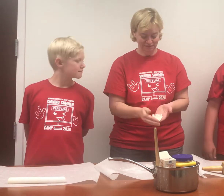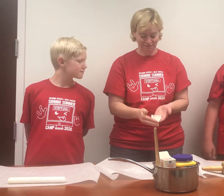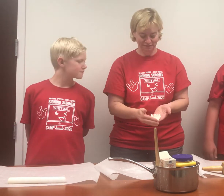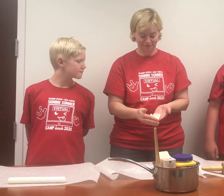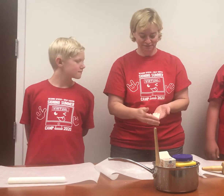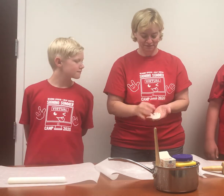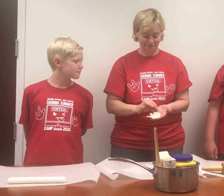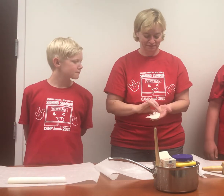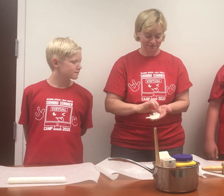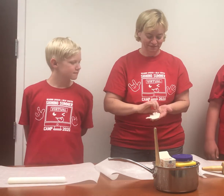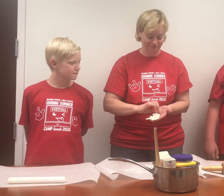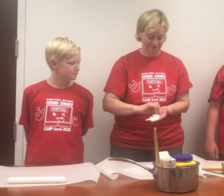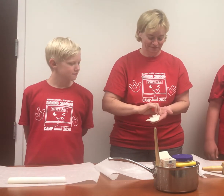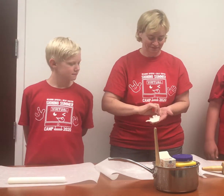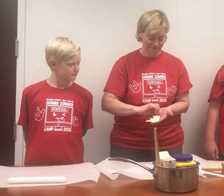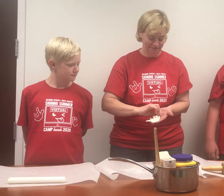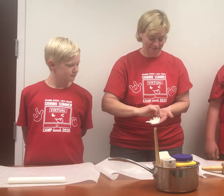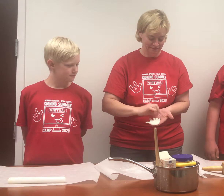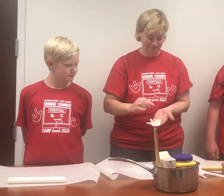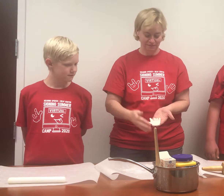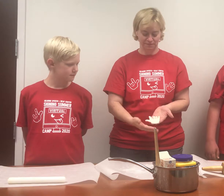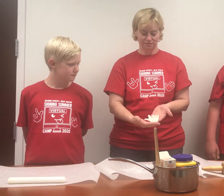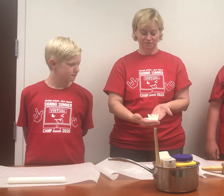It's a little bit soft, I gotta fix it.